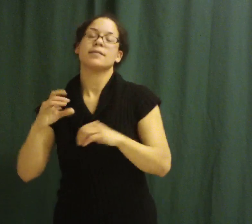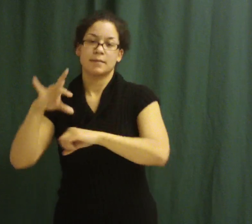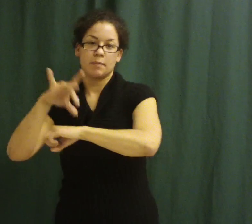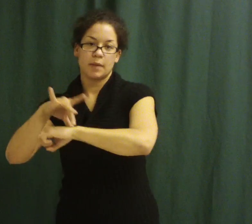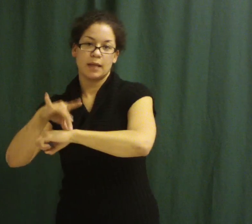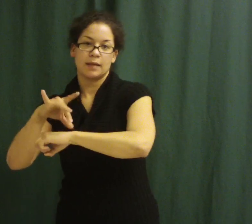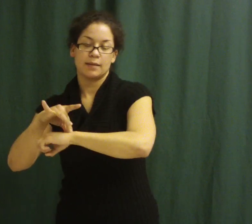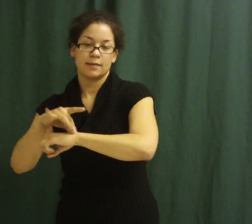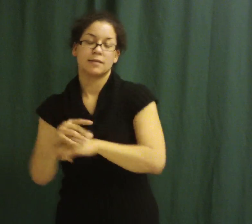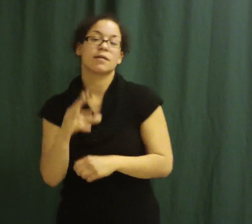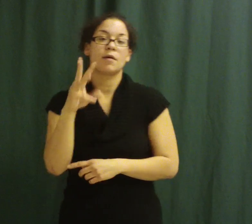Mercury,